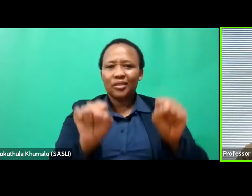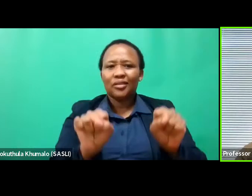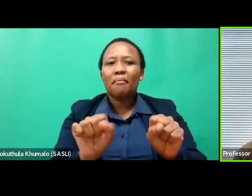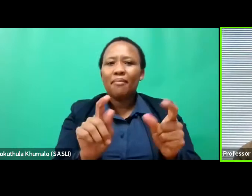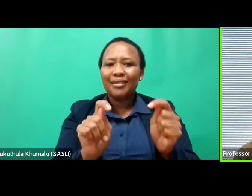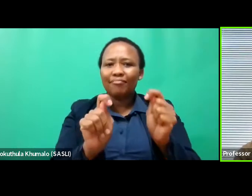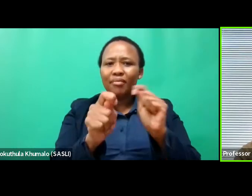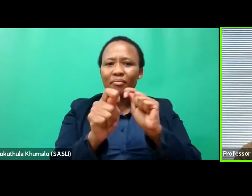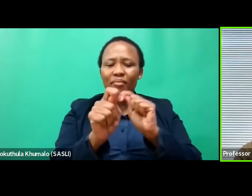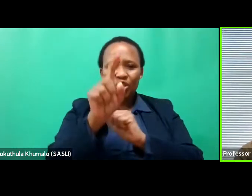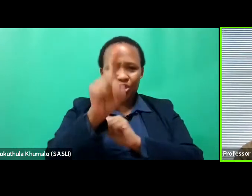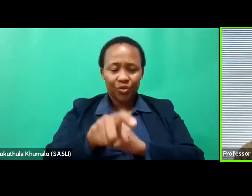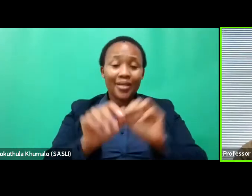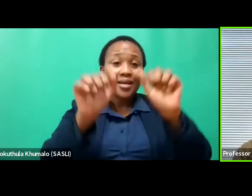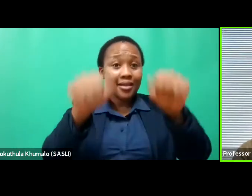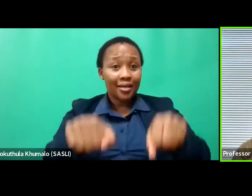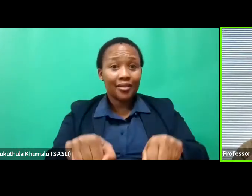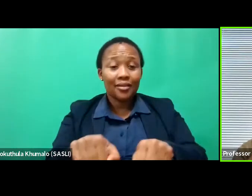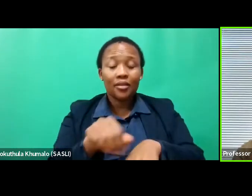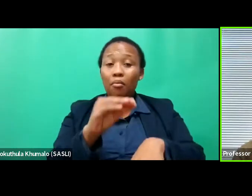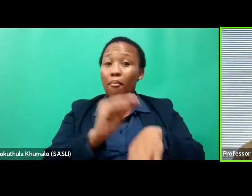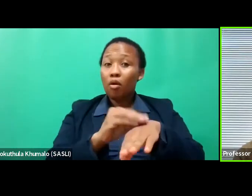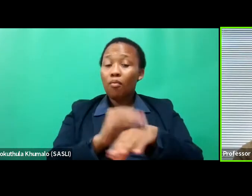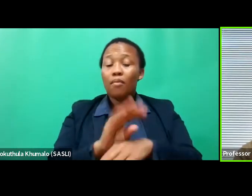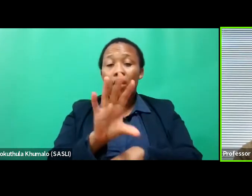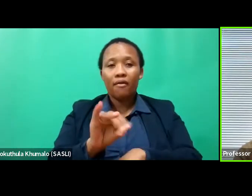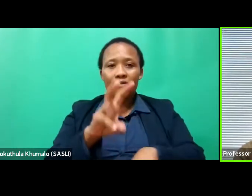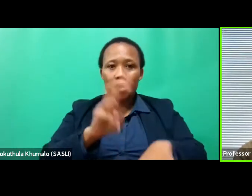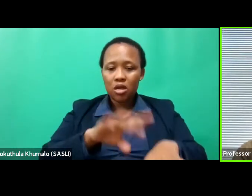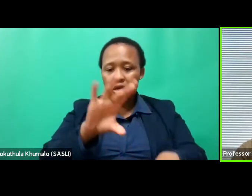to analyze the problems, and it's